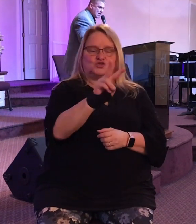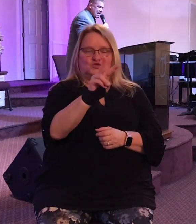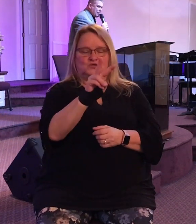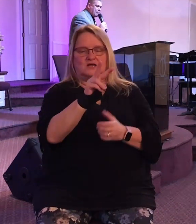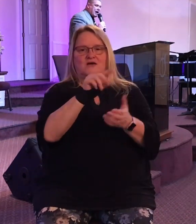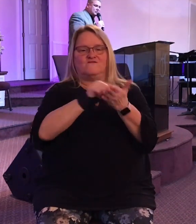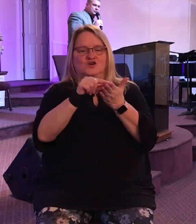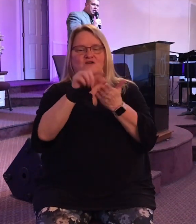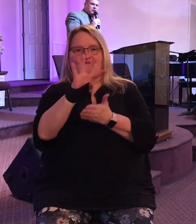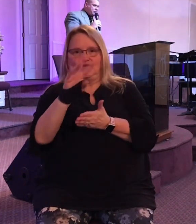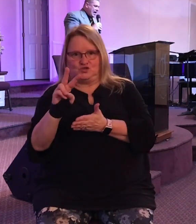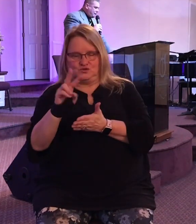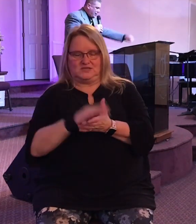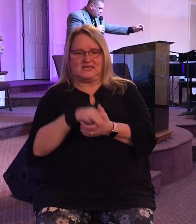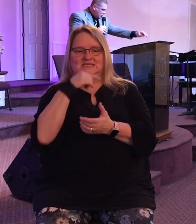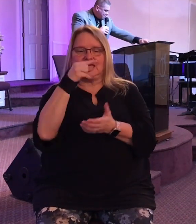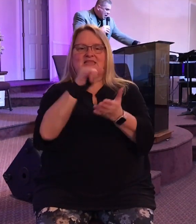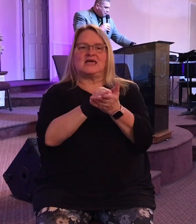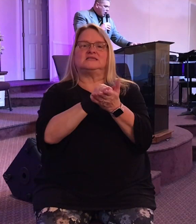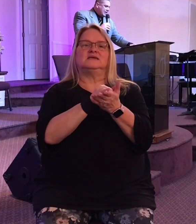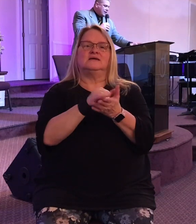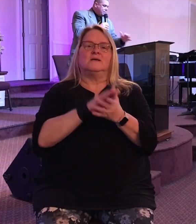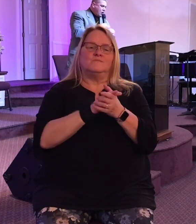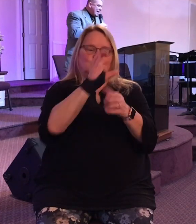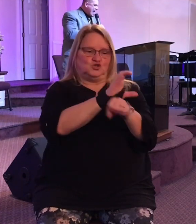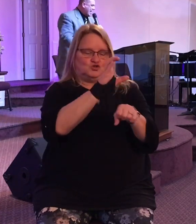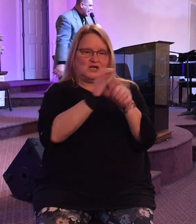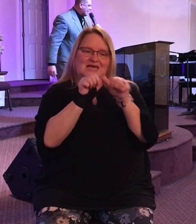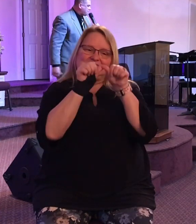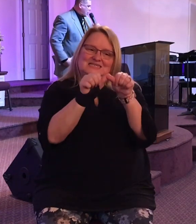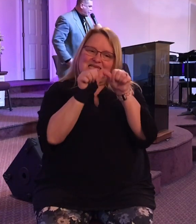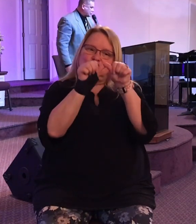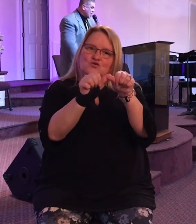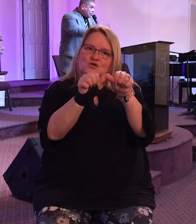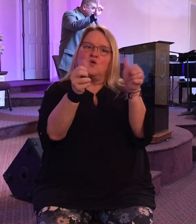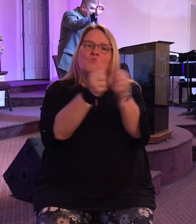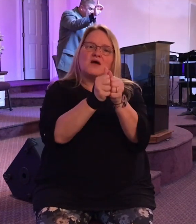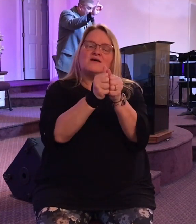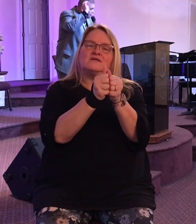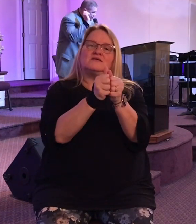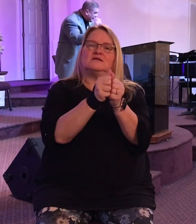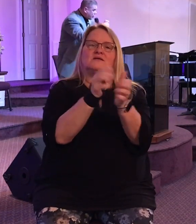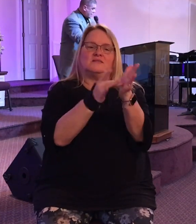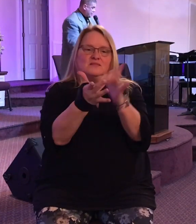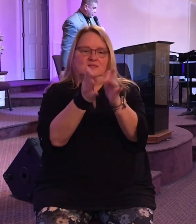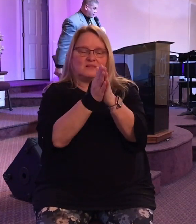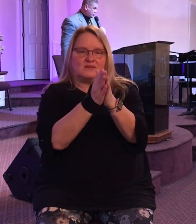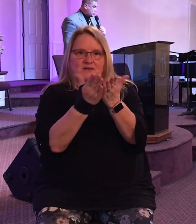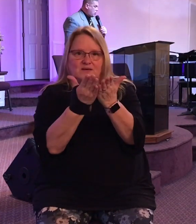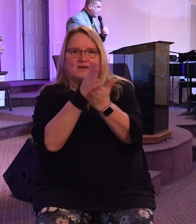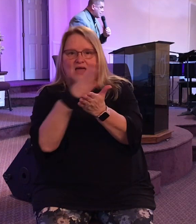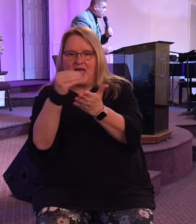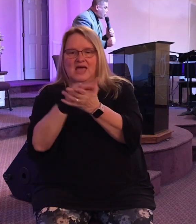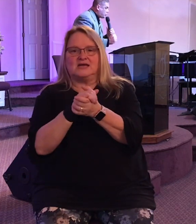steadfastly in the apostles' doctrine and fellowship, breaking of bread and in prayers. Then fear came on